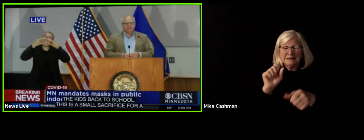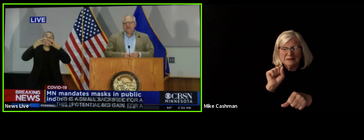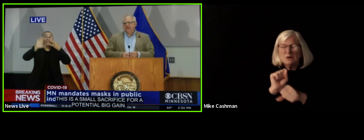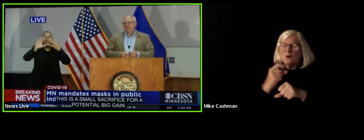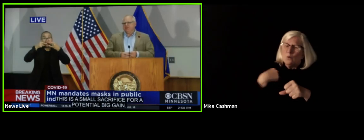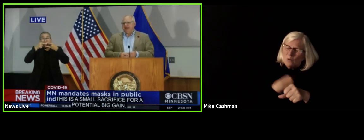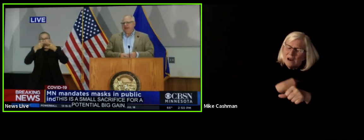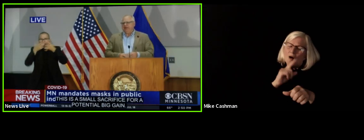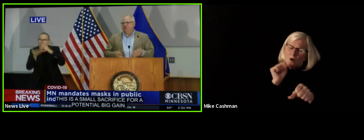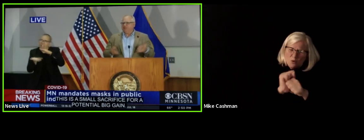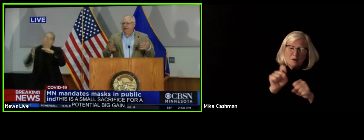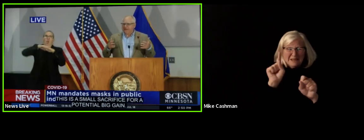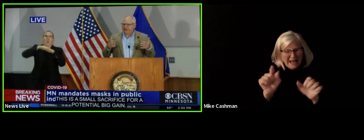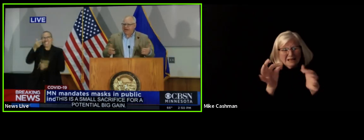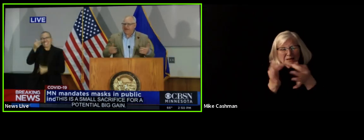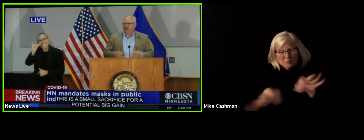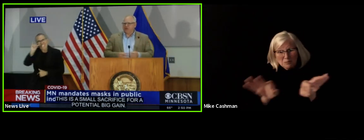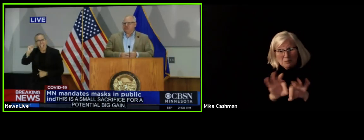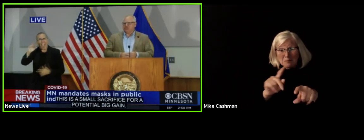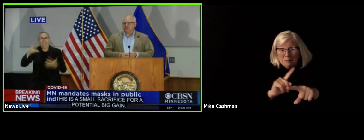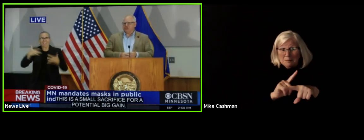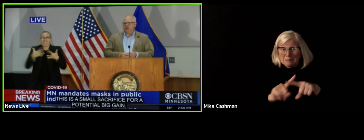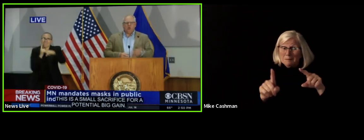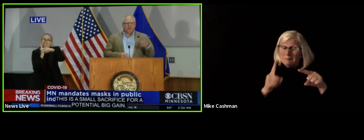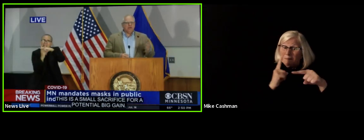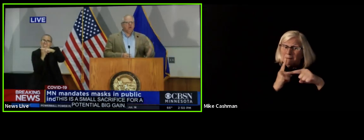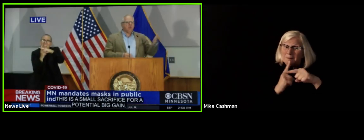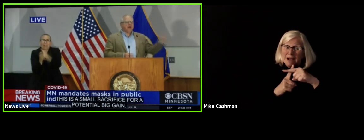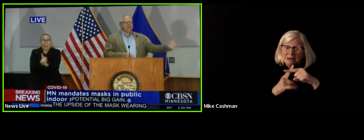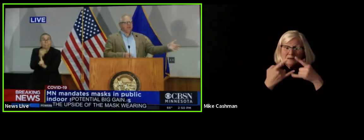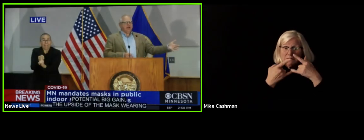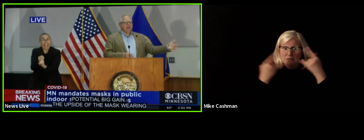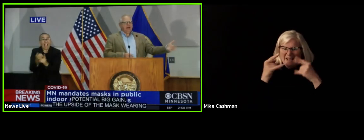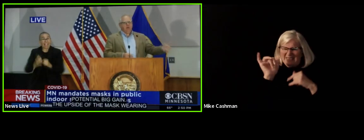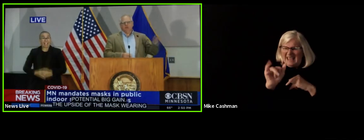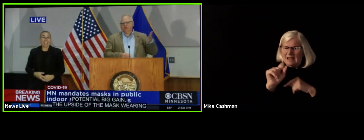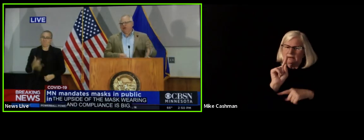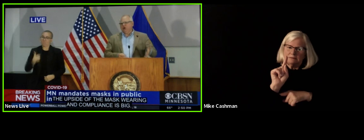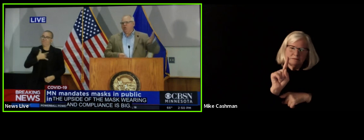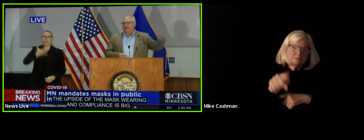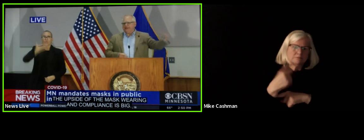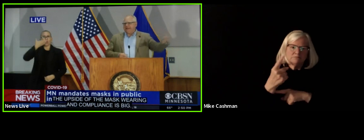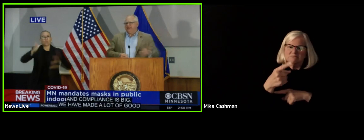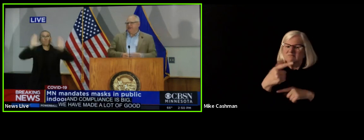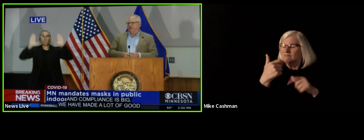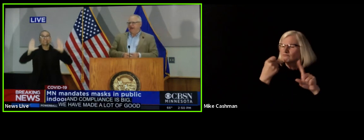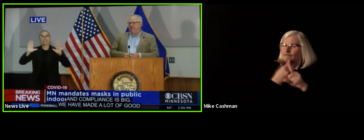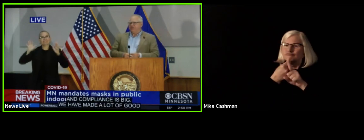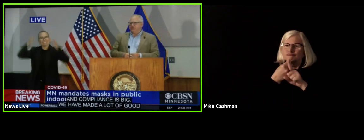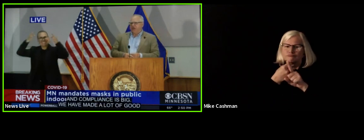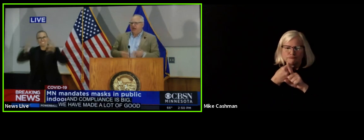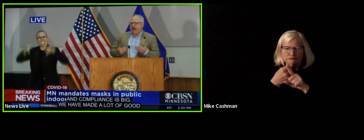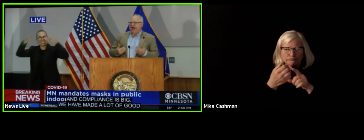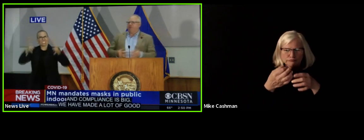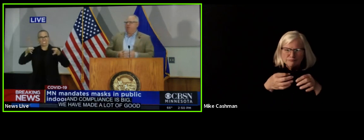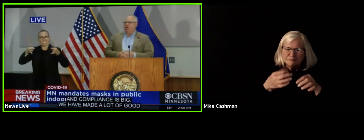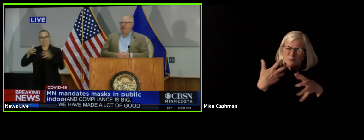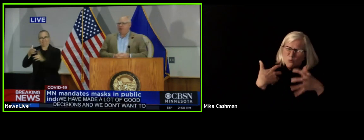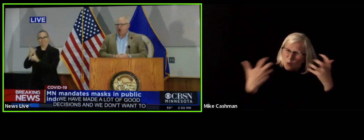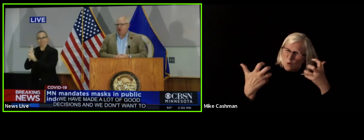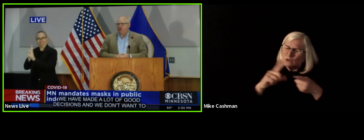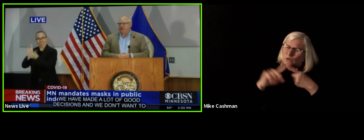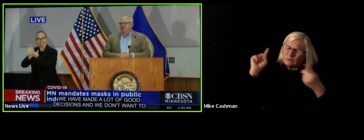compliance is big, and we've made a lot of good decisions. We don't want to slide backwards. We don't want to get into that position. I, for